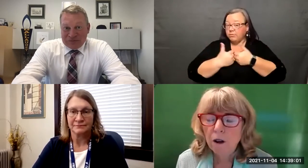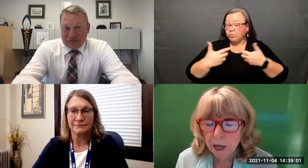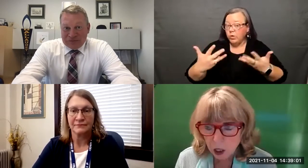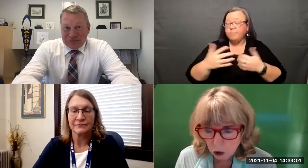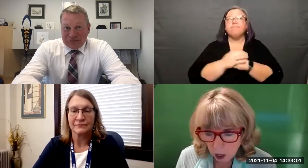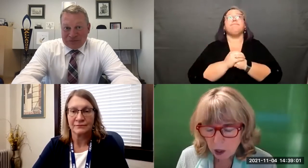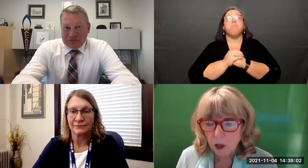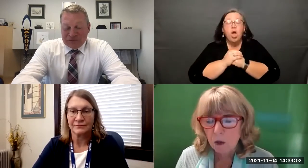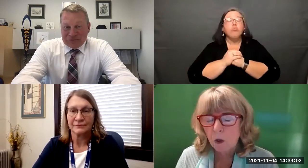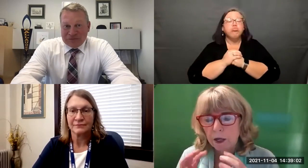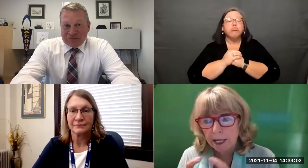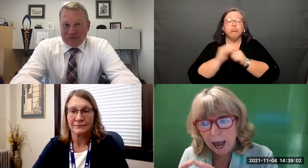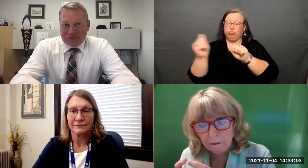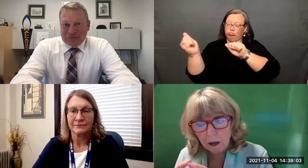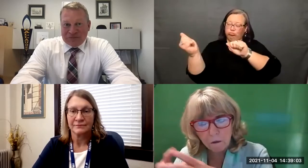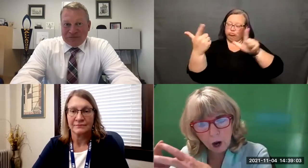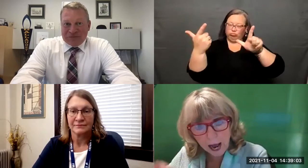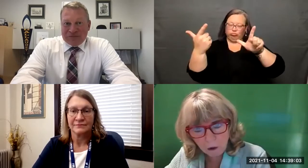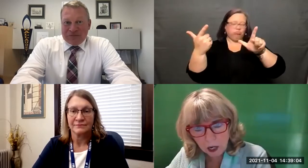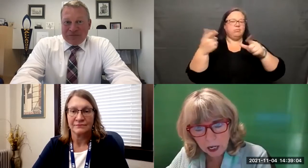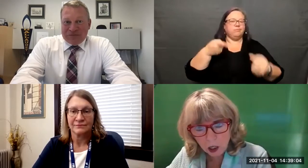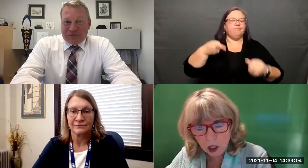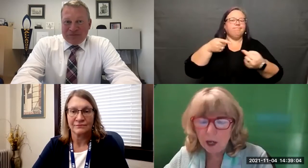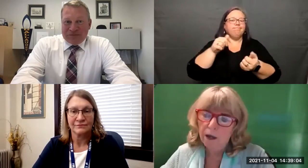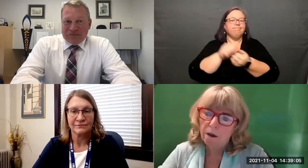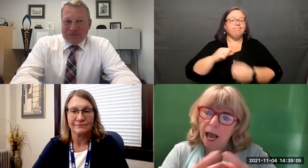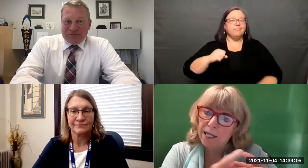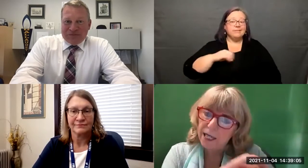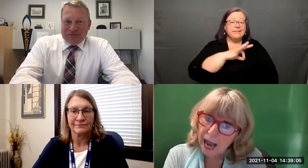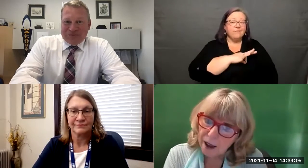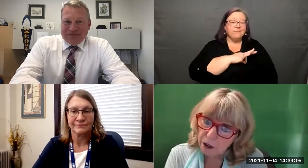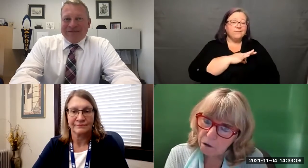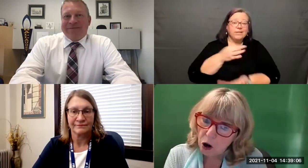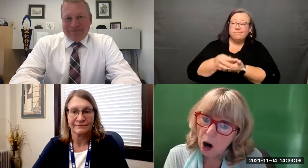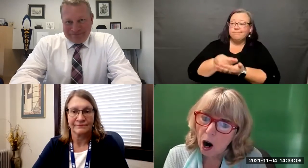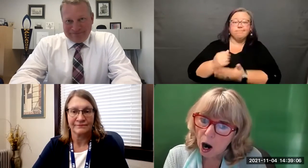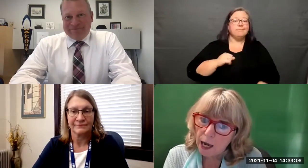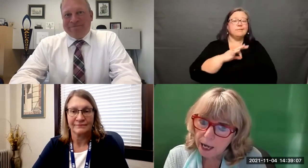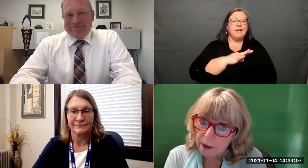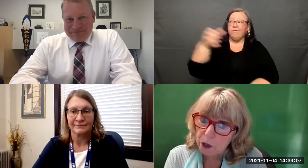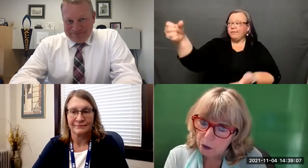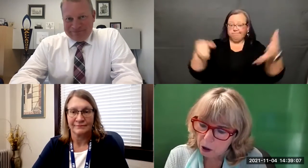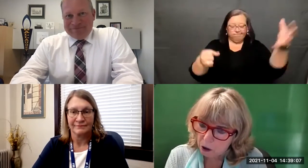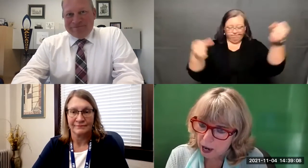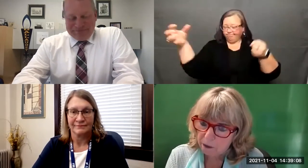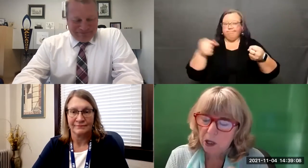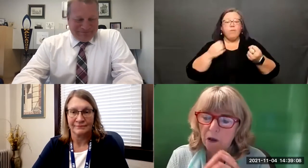everybody struggles with staffing for outreach and staffing for our on-campus programs. So